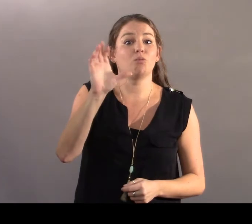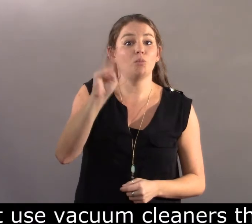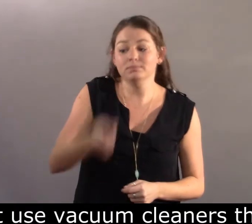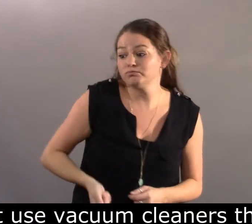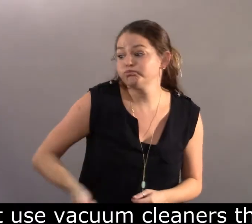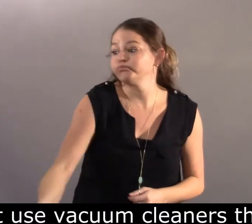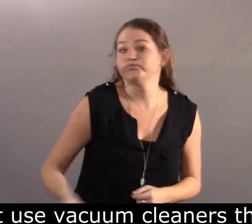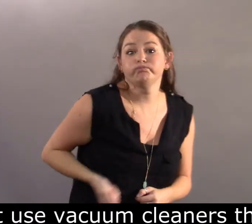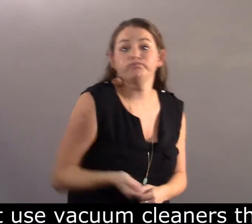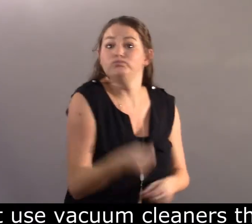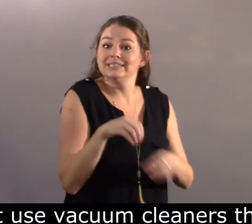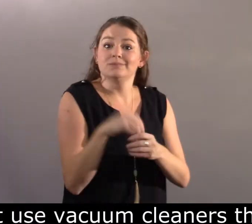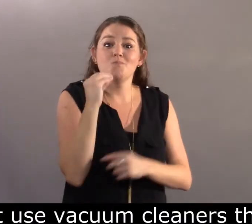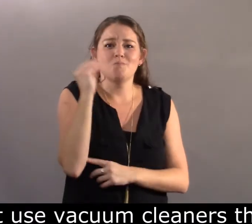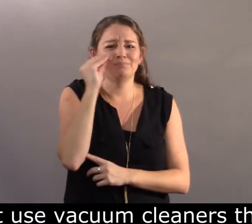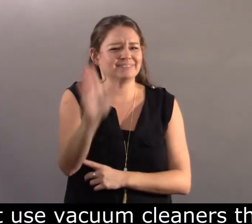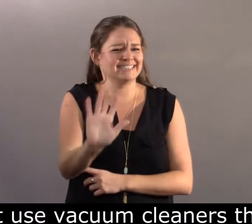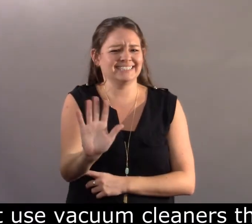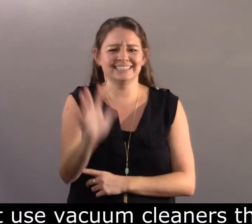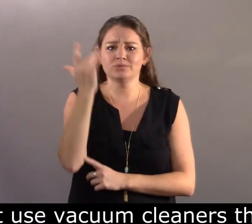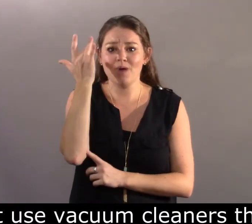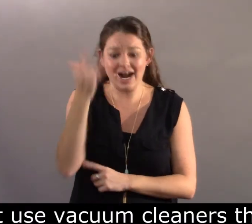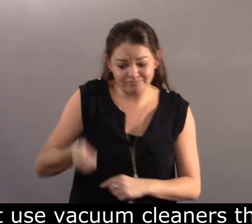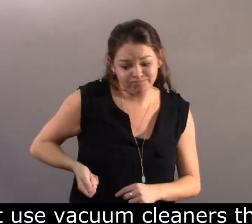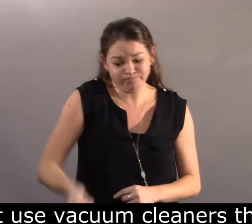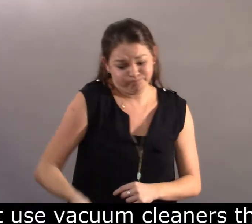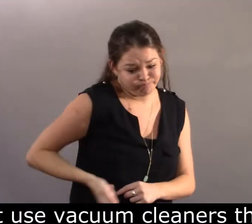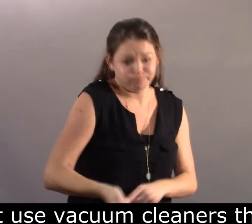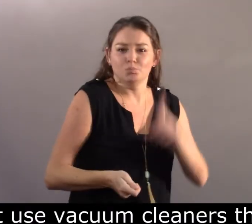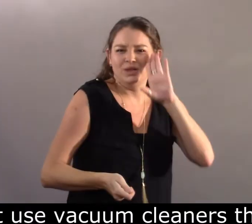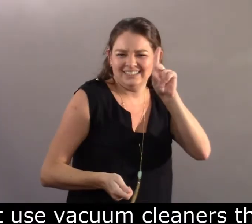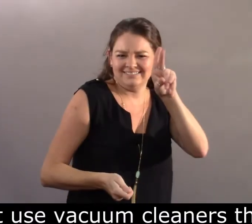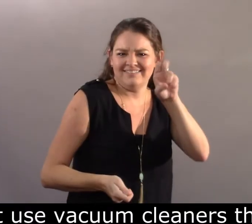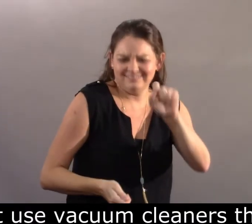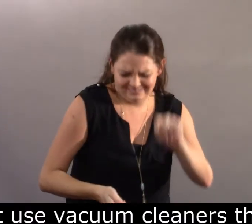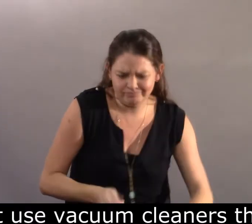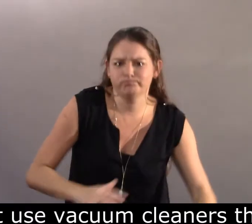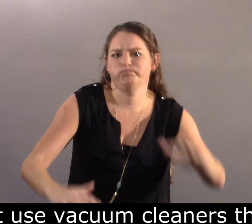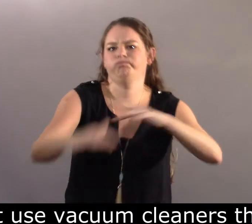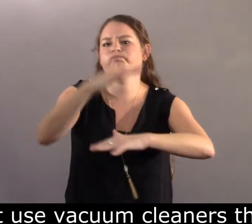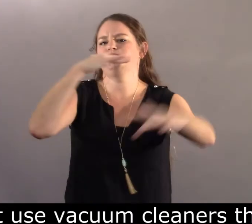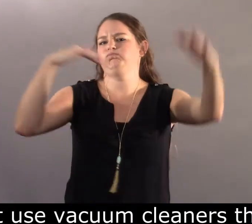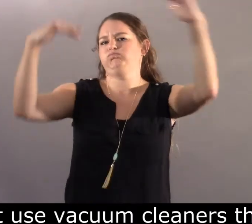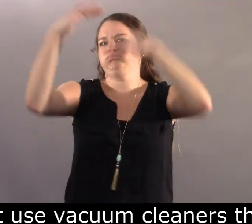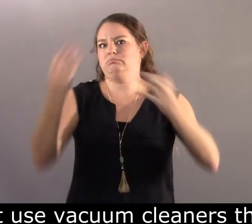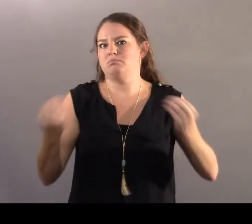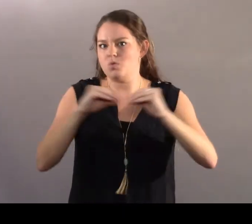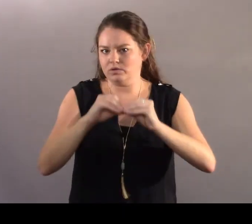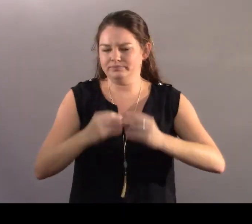Do not use vacuum cleaners that can stir up dust already inside your home.